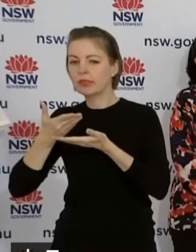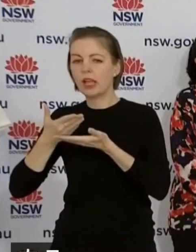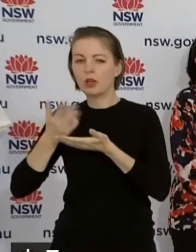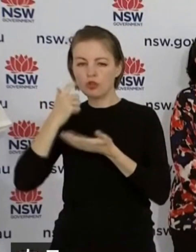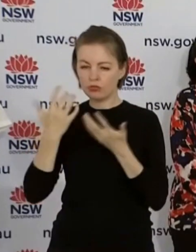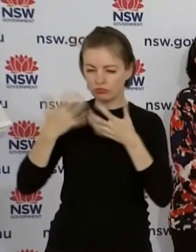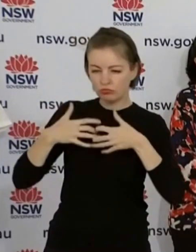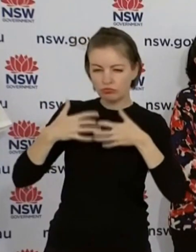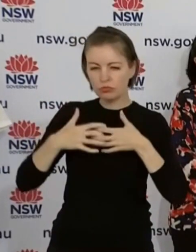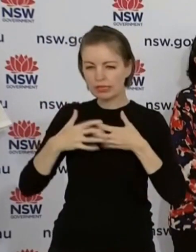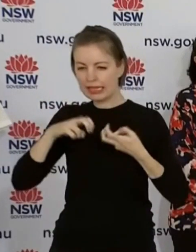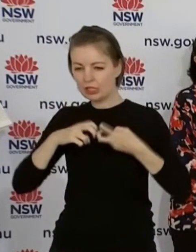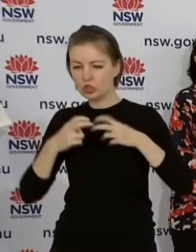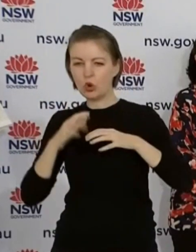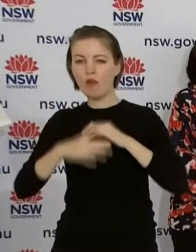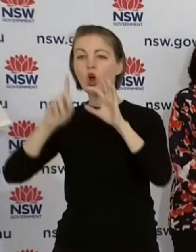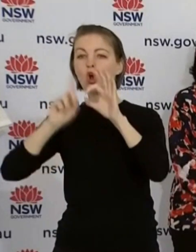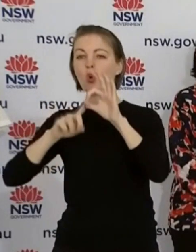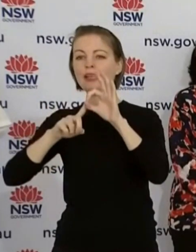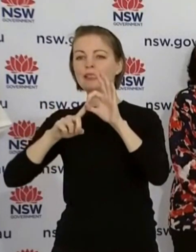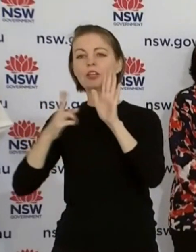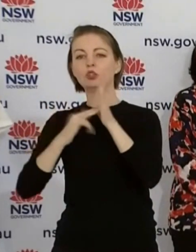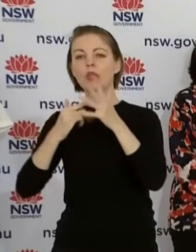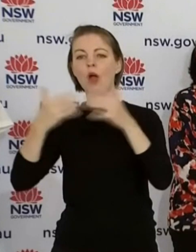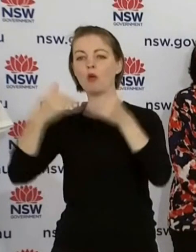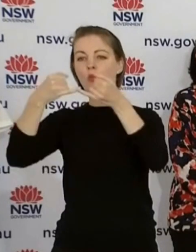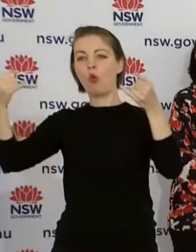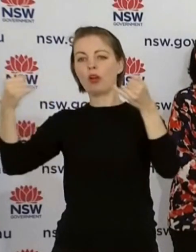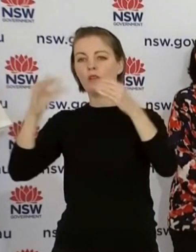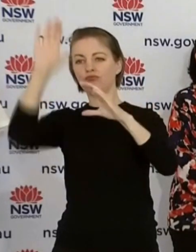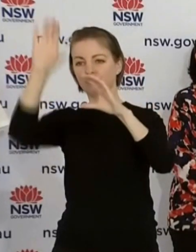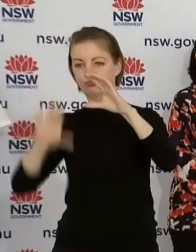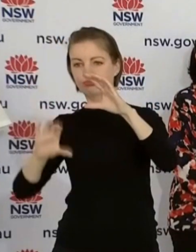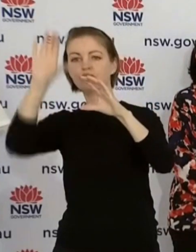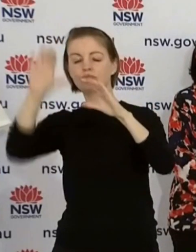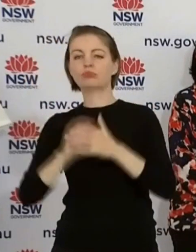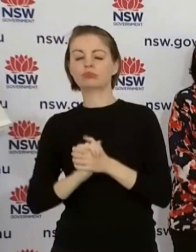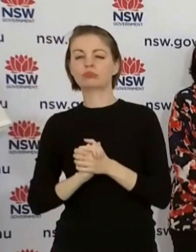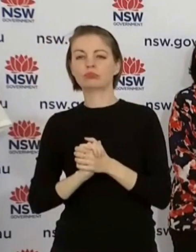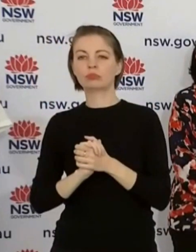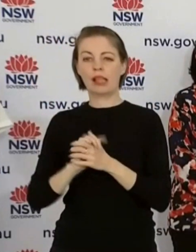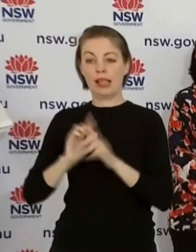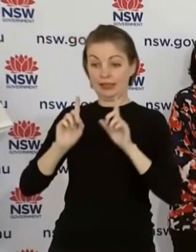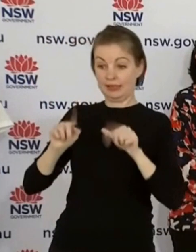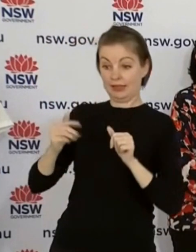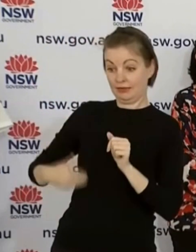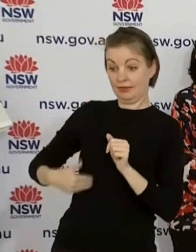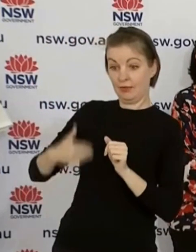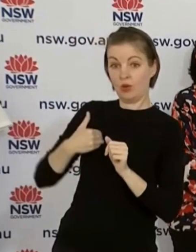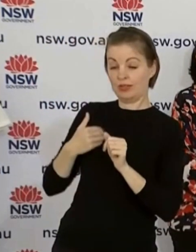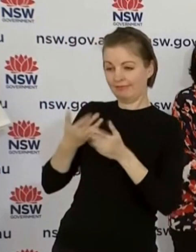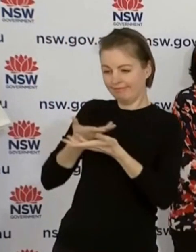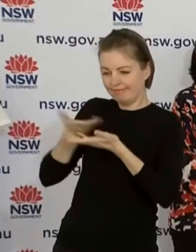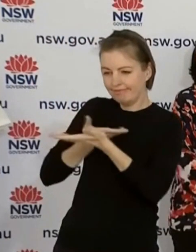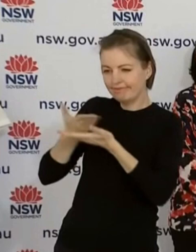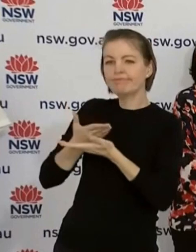work through the issue on the Queensland and New South Wales border. This morning, again, a conversation with the Deputy Premier, and since an